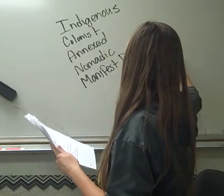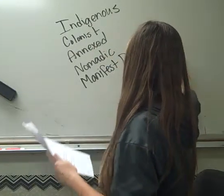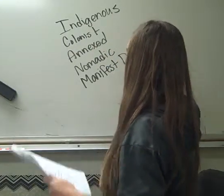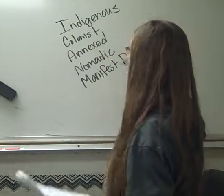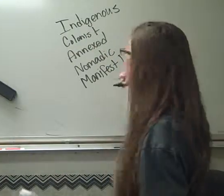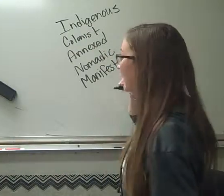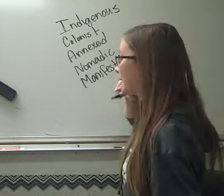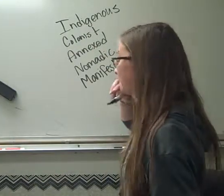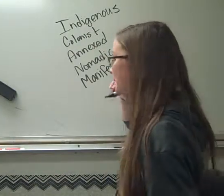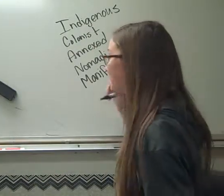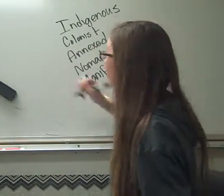Okay.